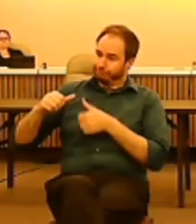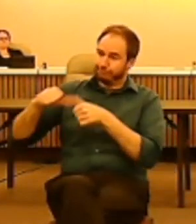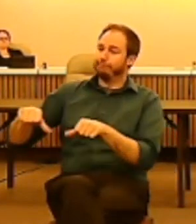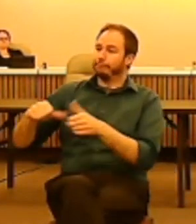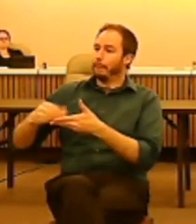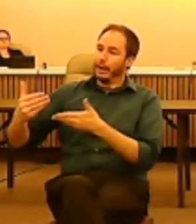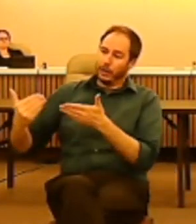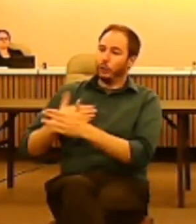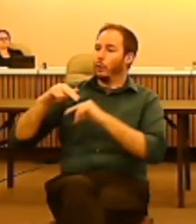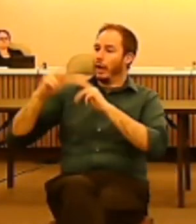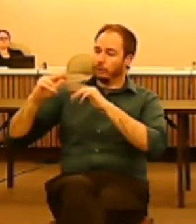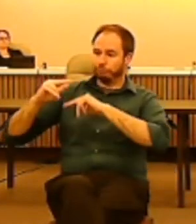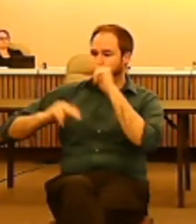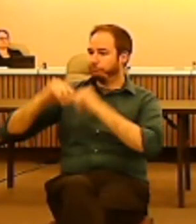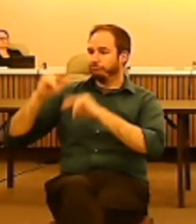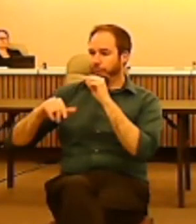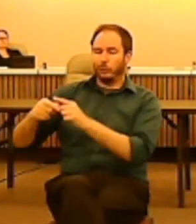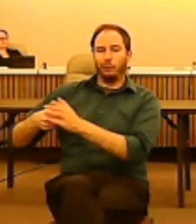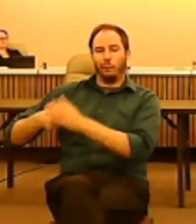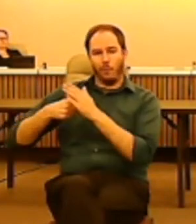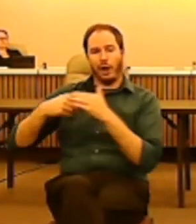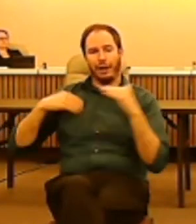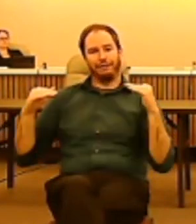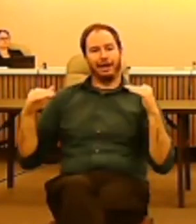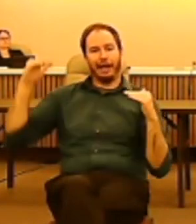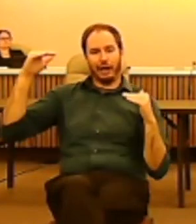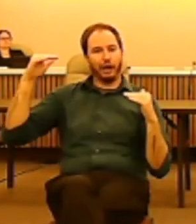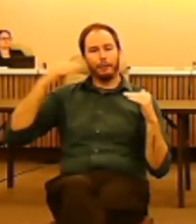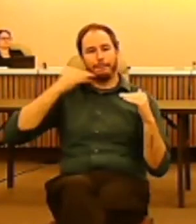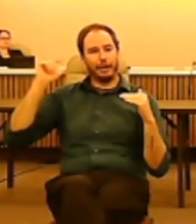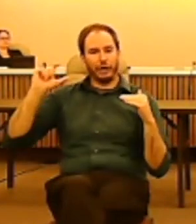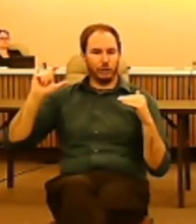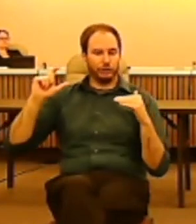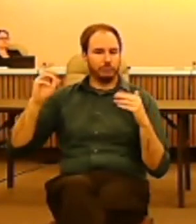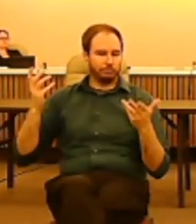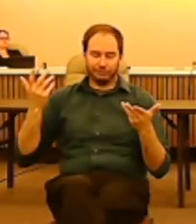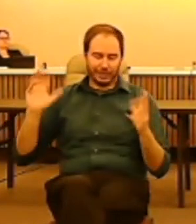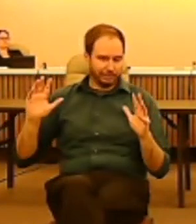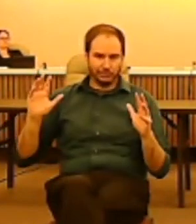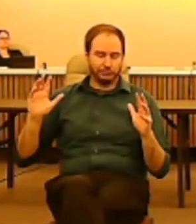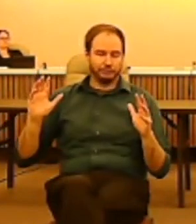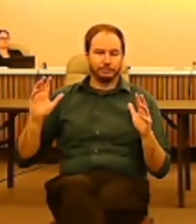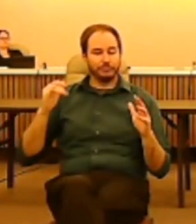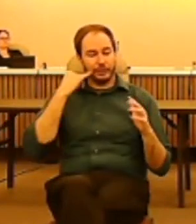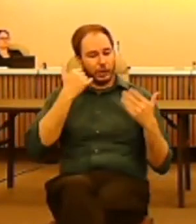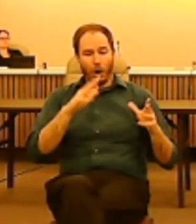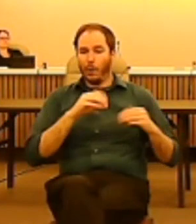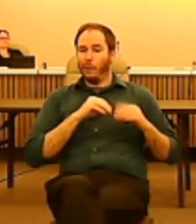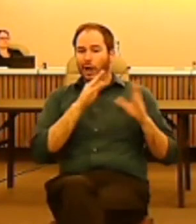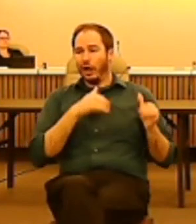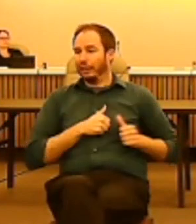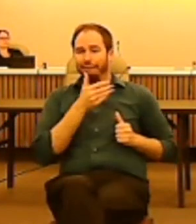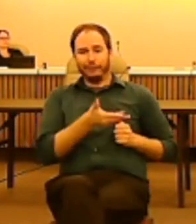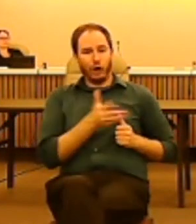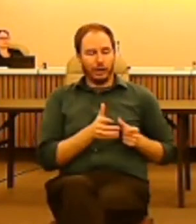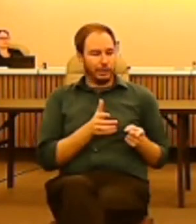to where, in other words, if your remodel is just interior and I'm not replacing windows, doesn't affect you. If you're going to replace the